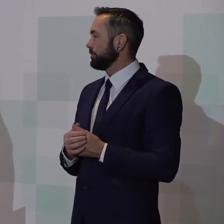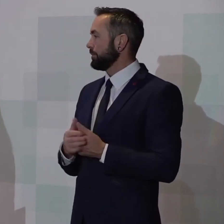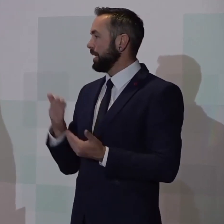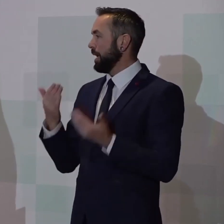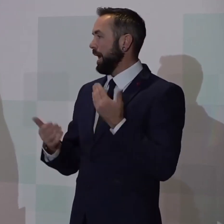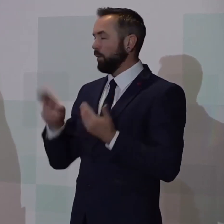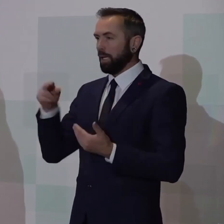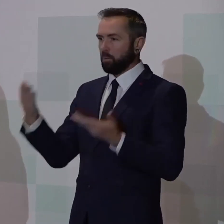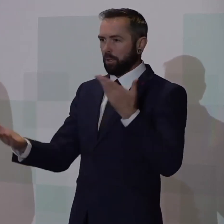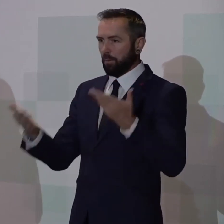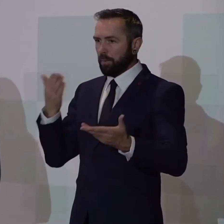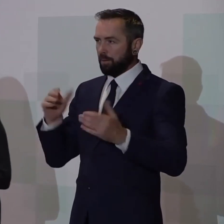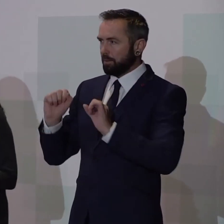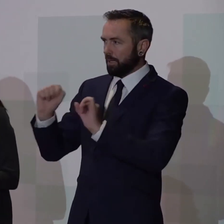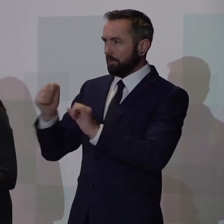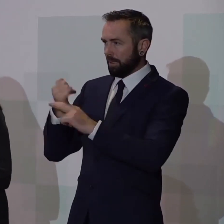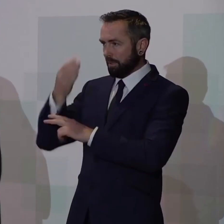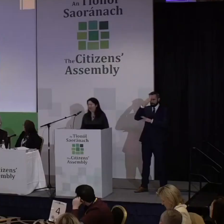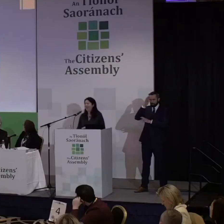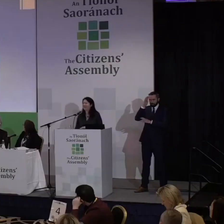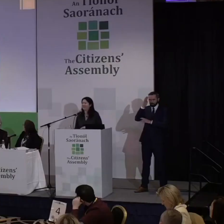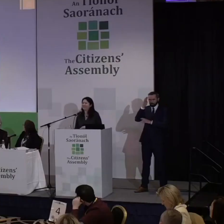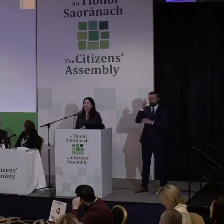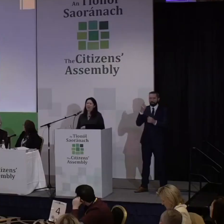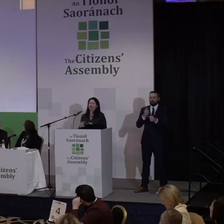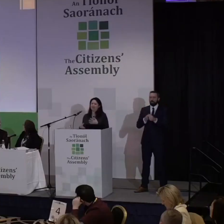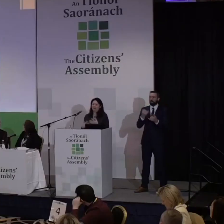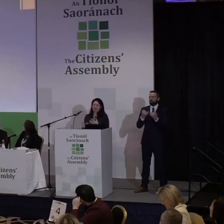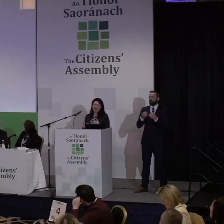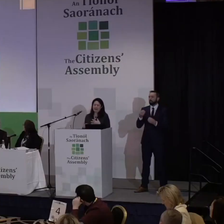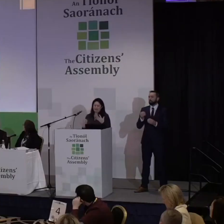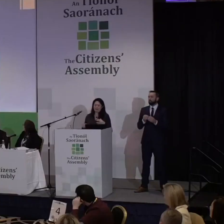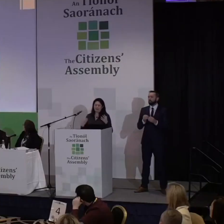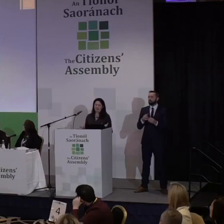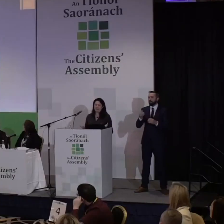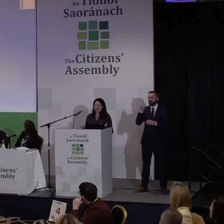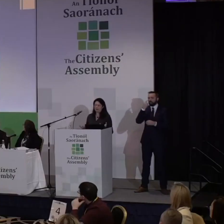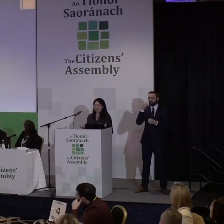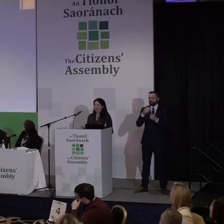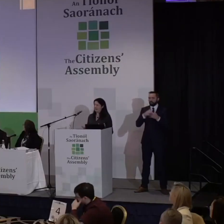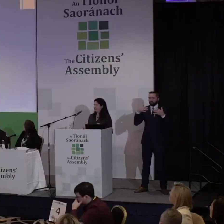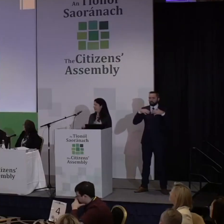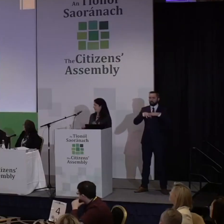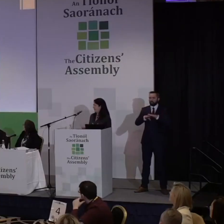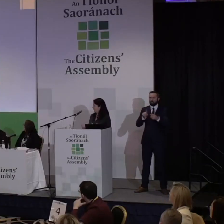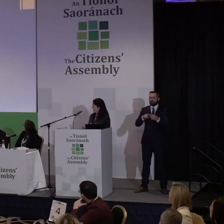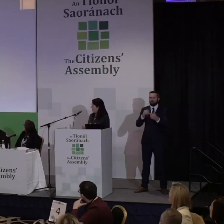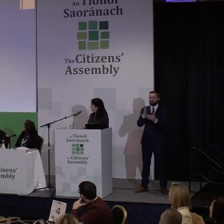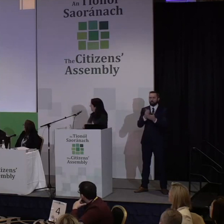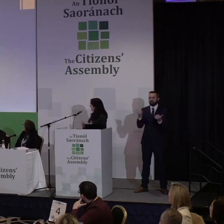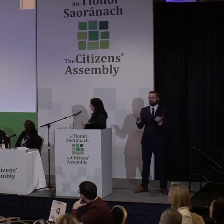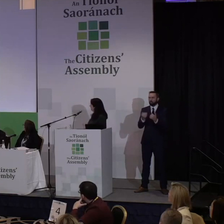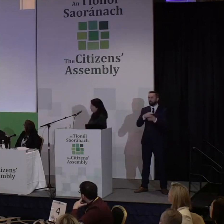do we compare, so to speak, in Ireland? Well, again, as I said, there is evidence of convergence in some indicators, but in others